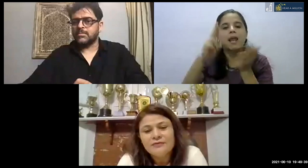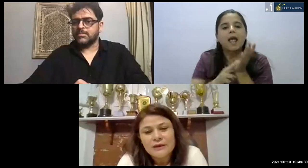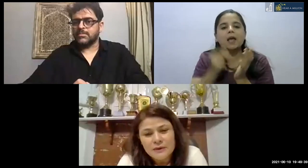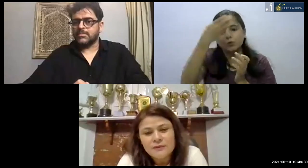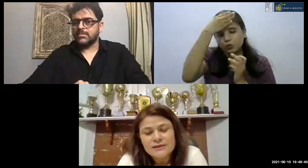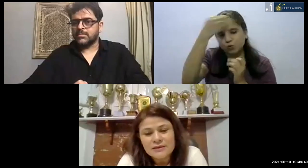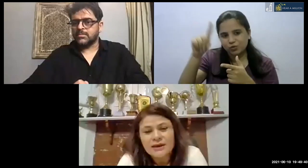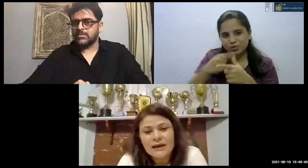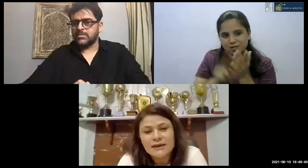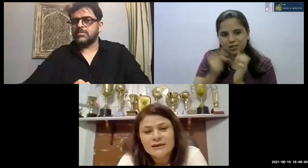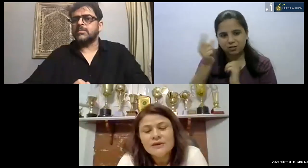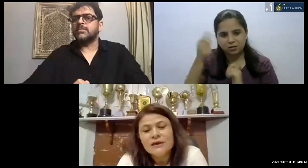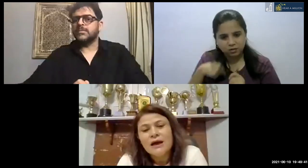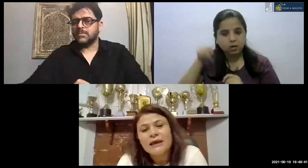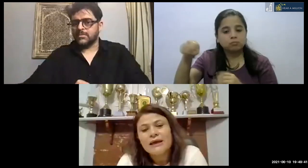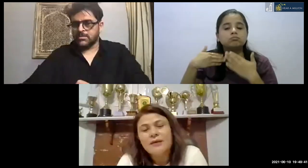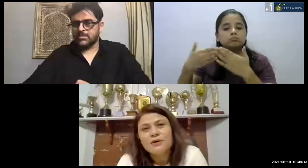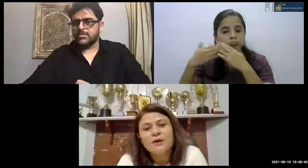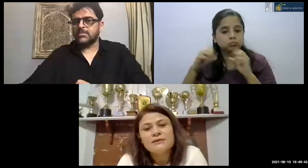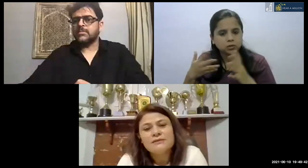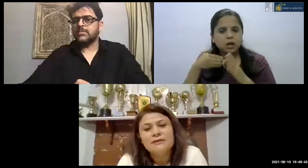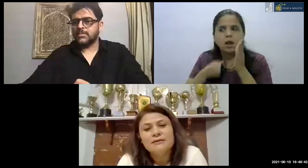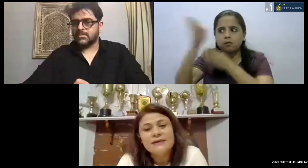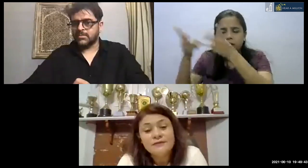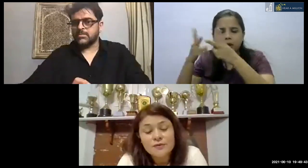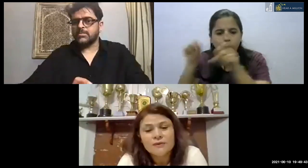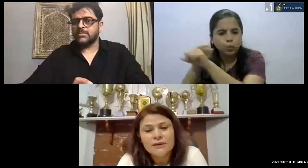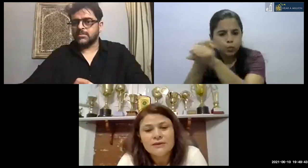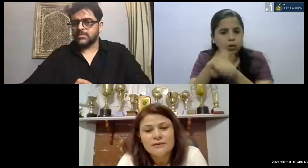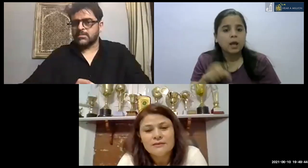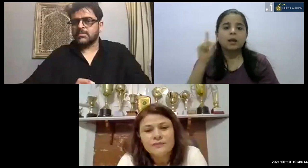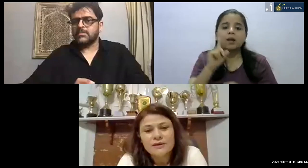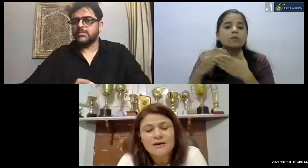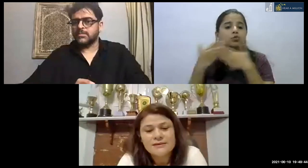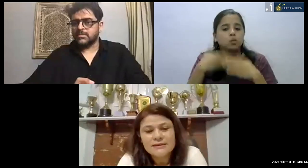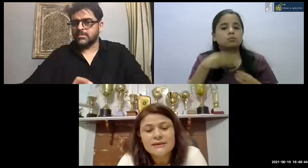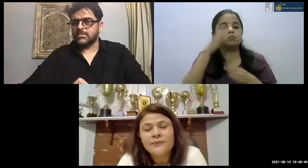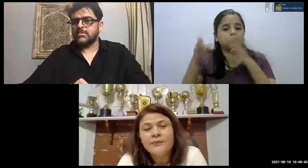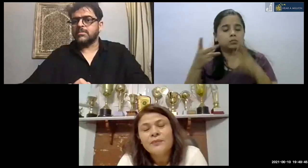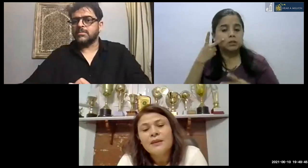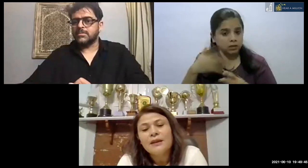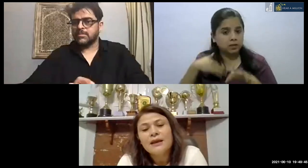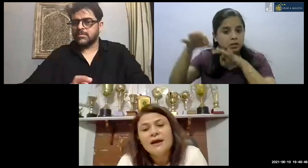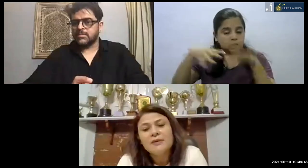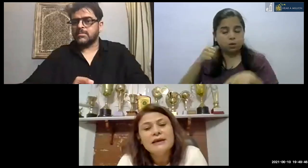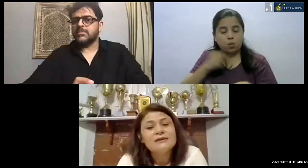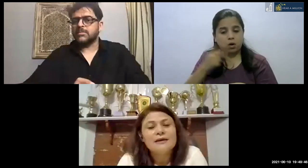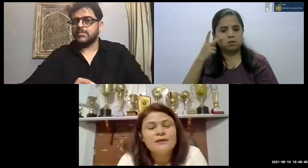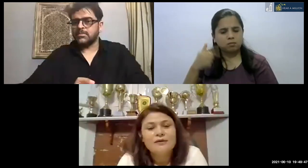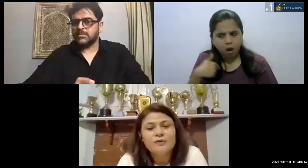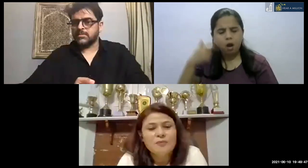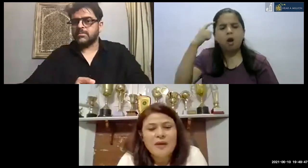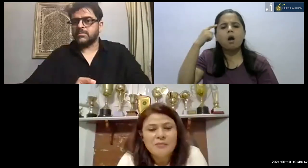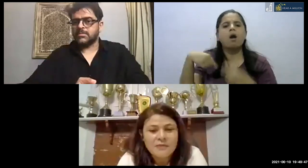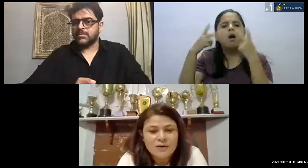my fieldwork was in Meghalaya. I came across deaf school in our city. Then I realized